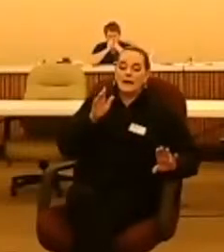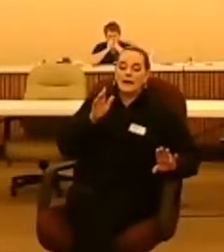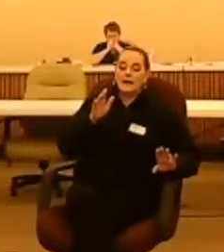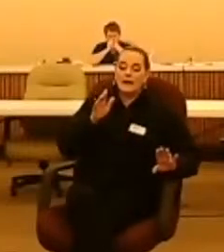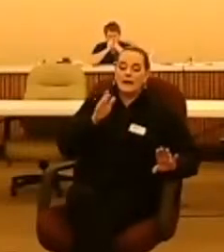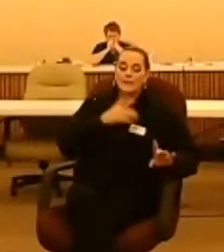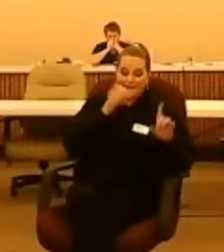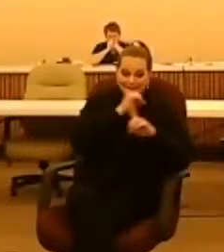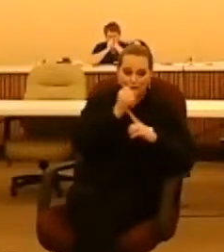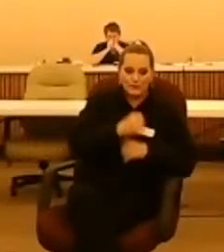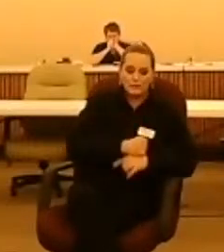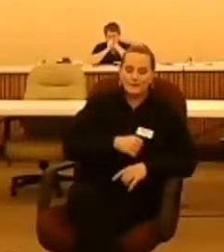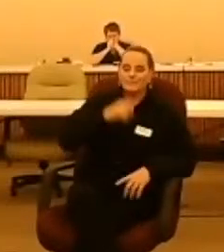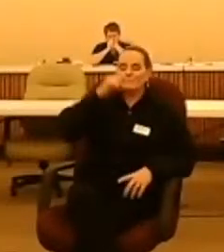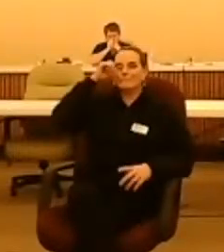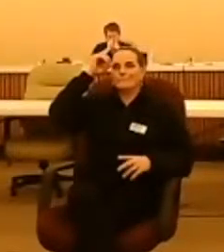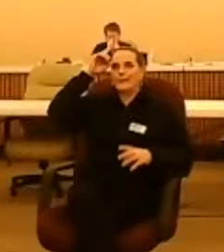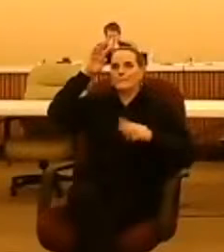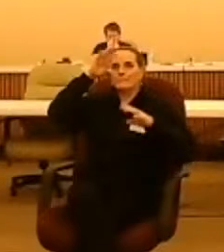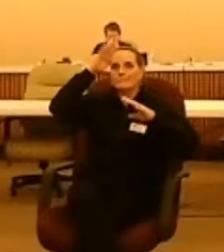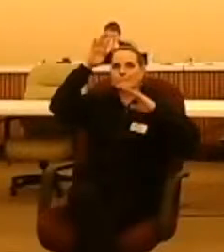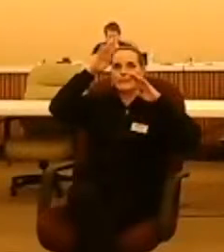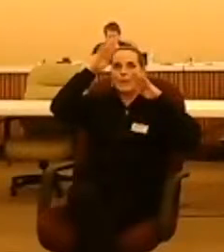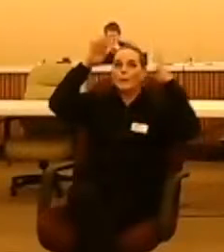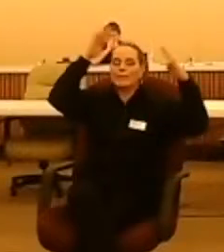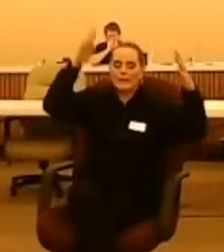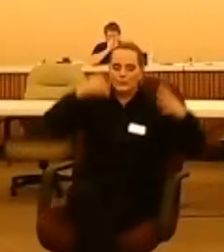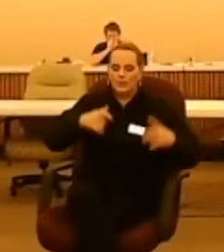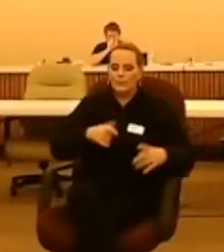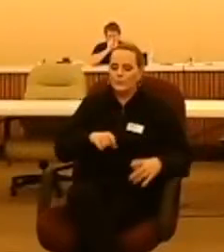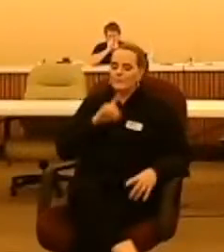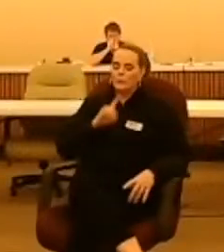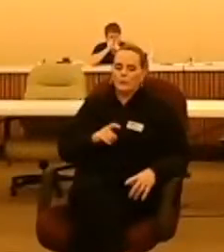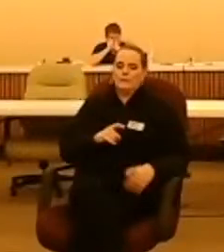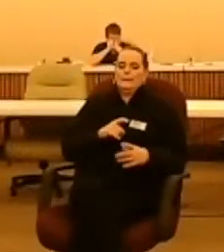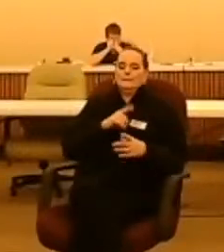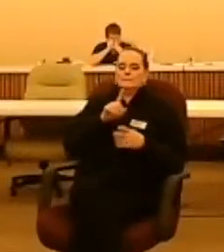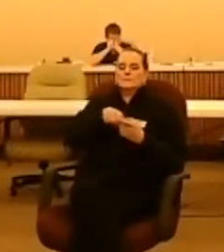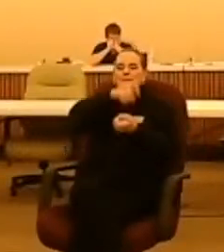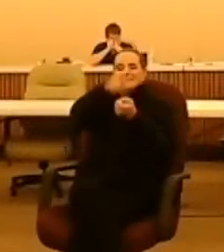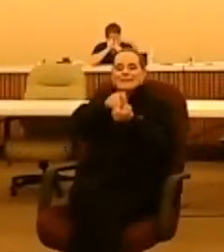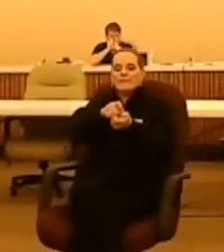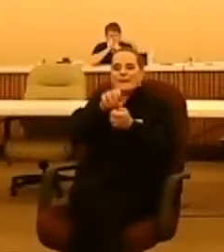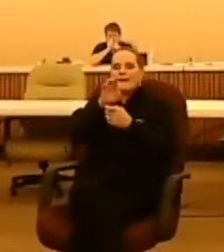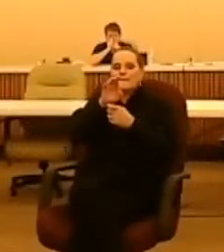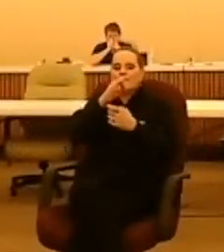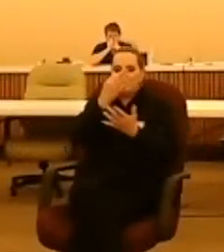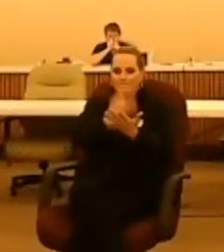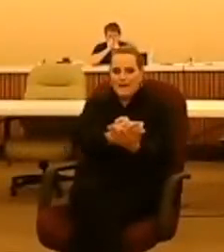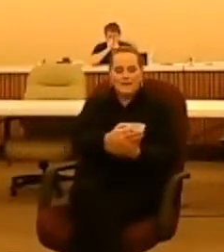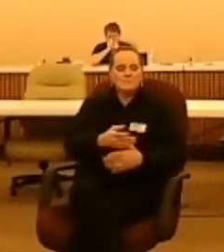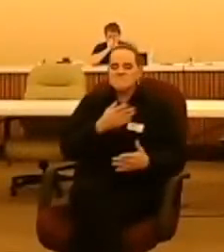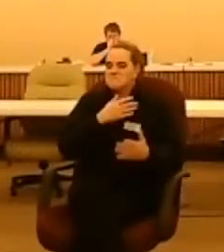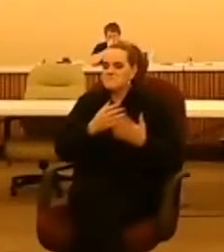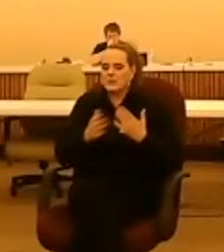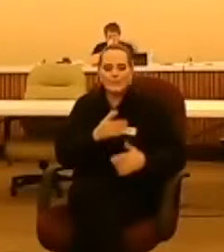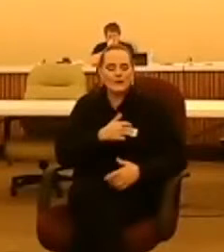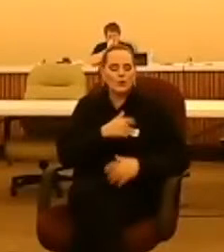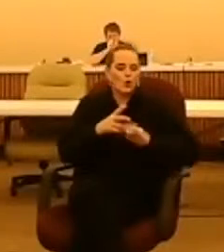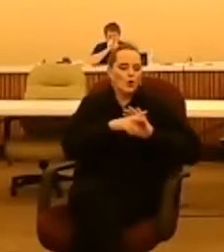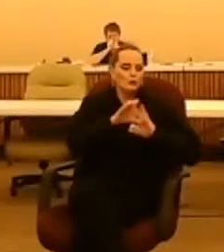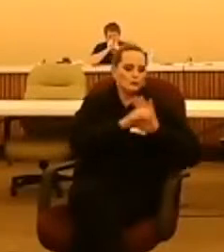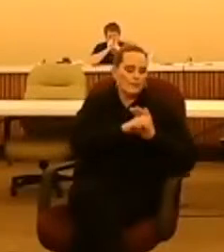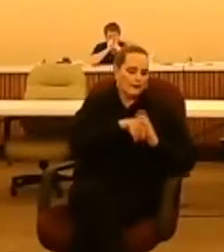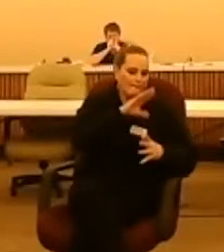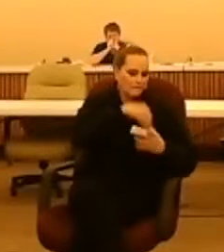the scenario, the hypothetical that you laid out would be incredibly fact-specific. So whether or not there's criminality